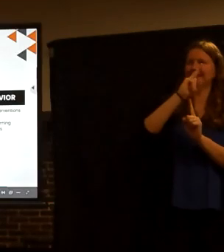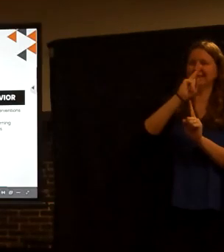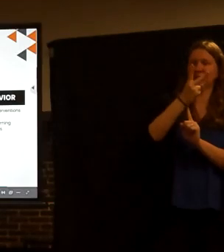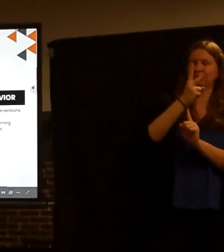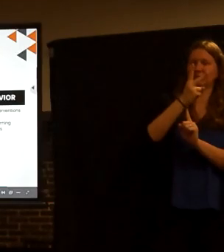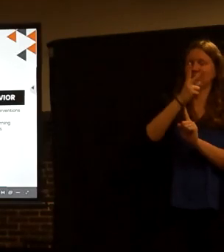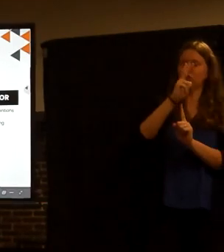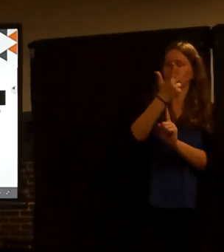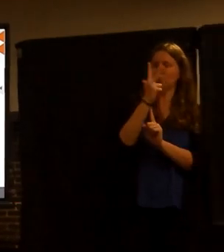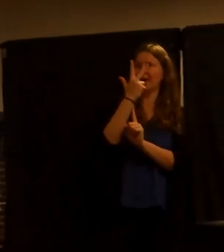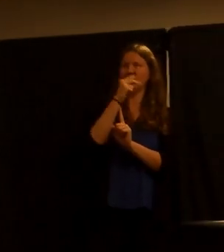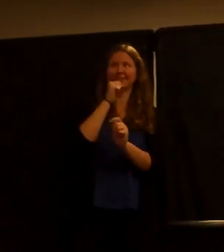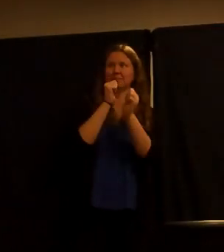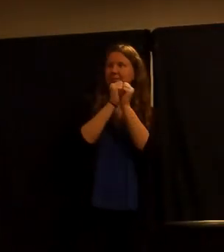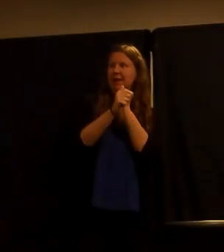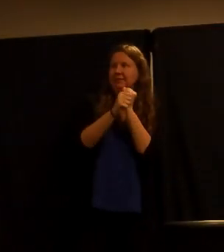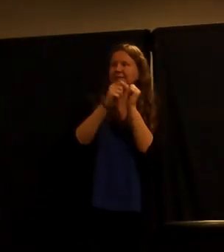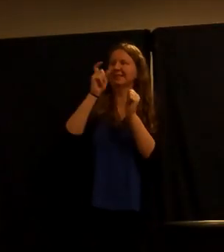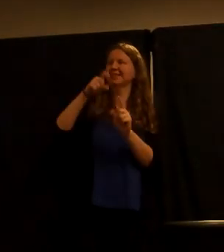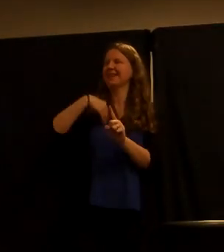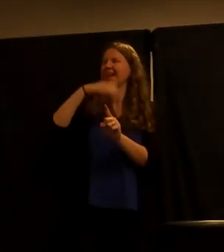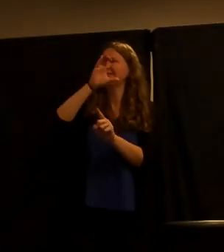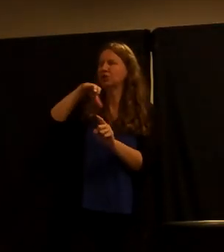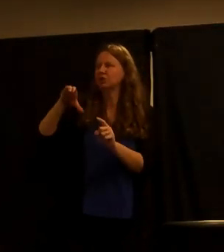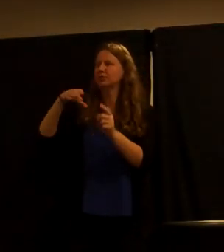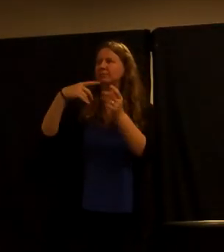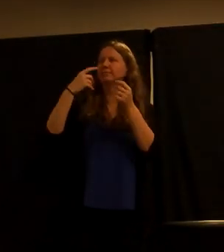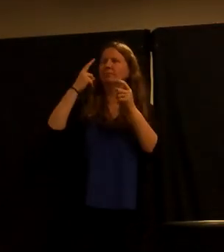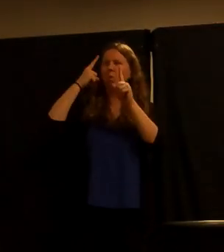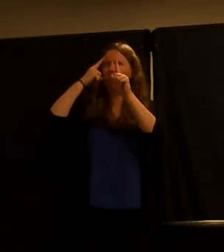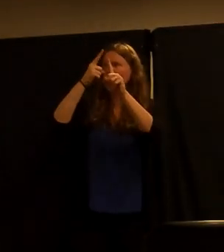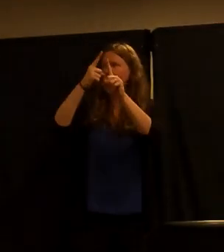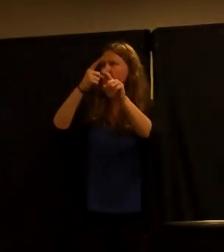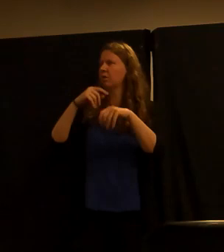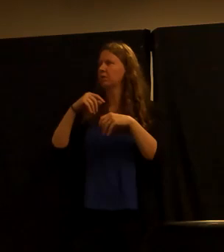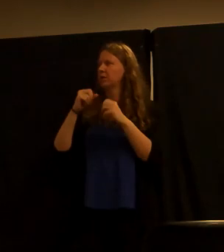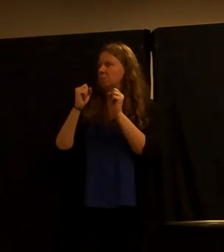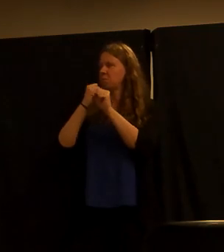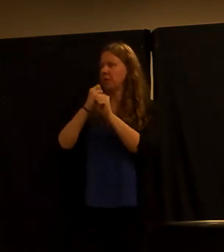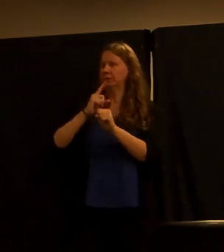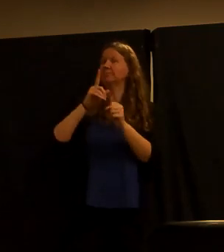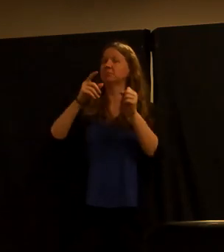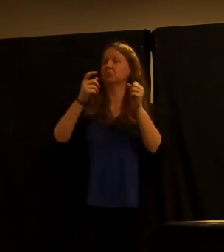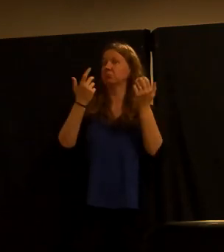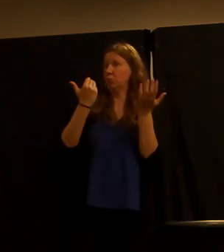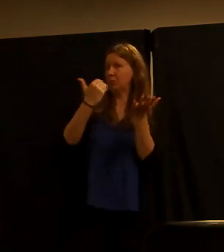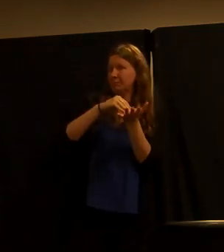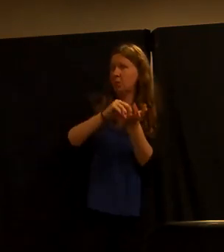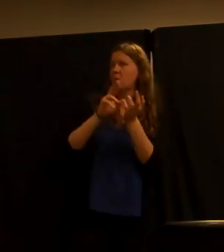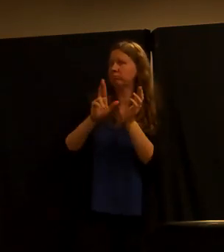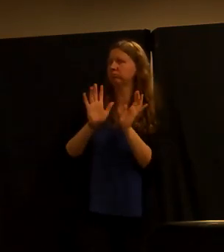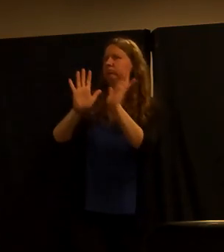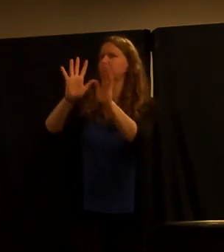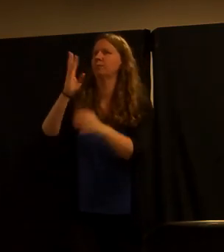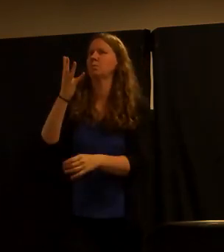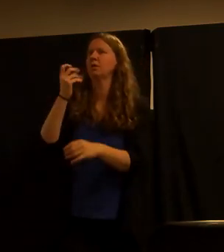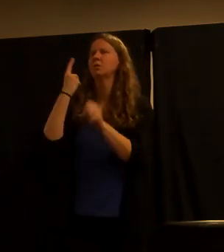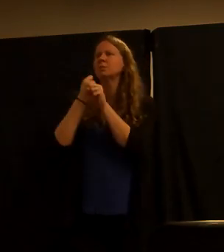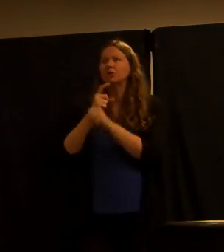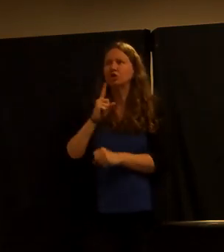for those students that may not pass. If they don't pass in third grade, we do have a case conference, review their